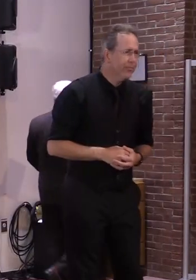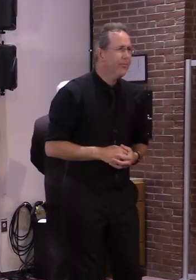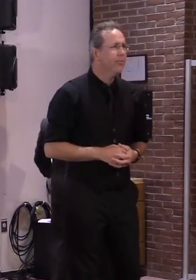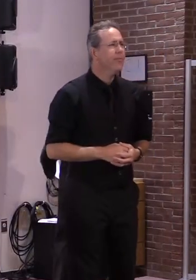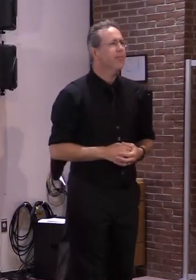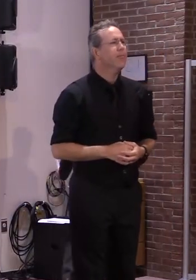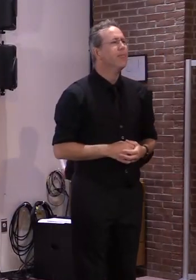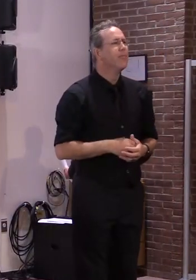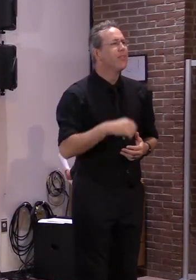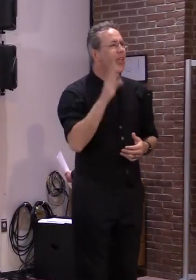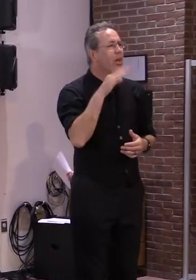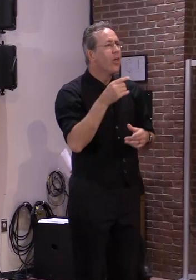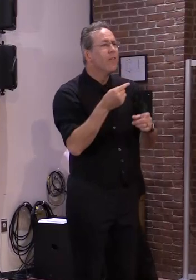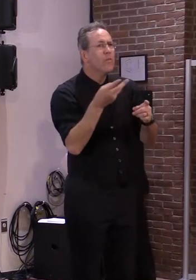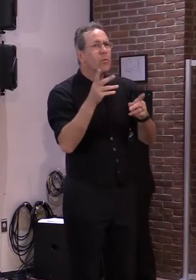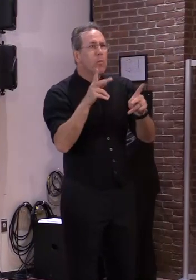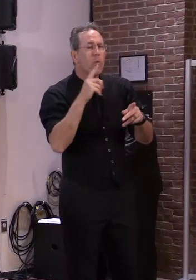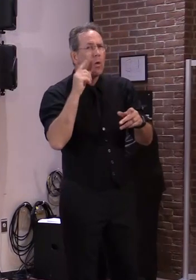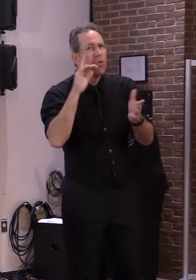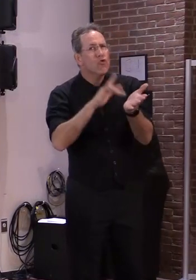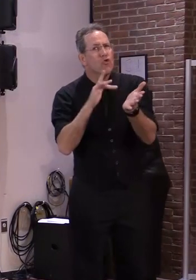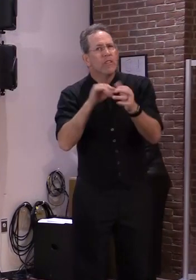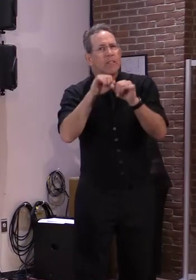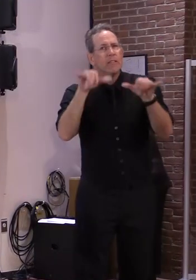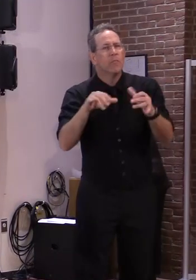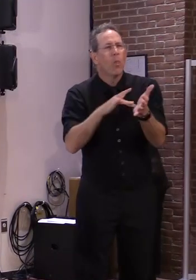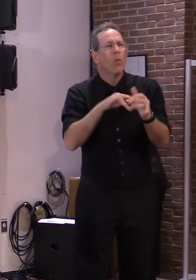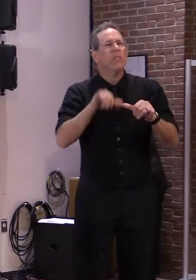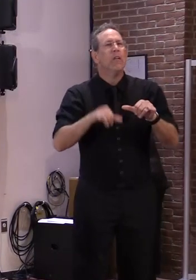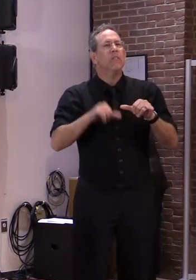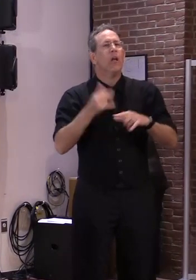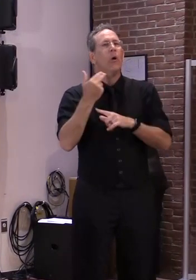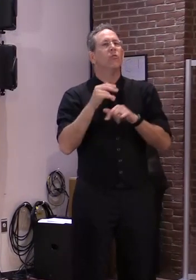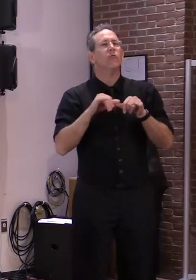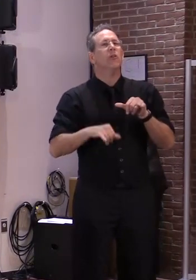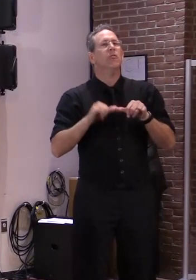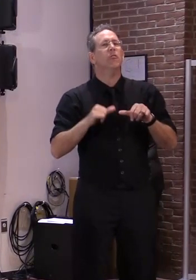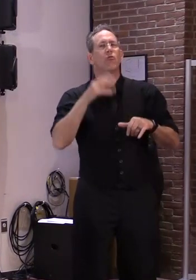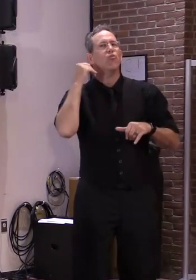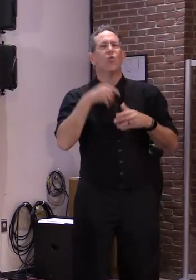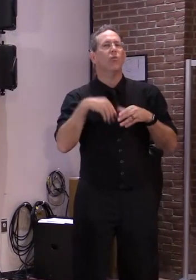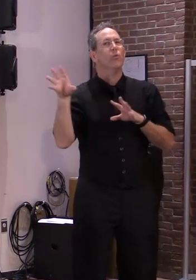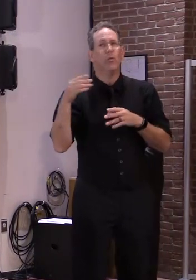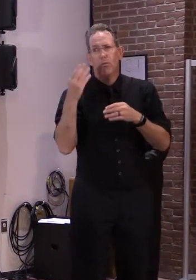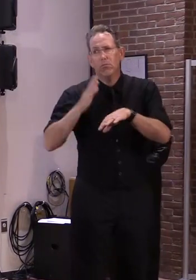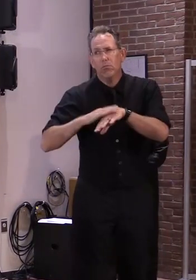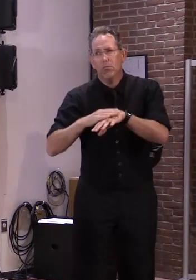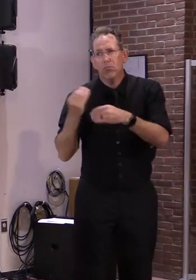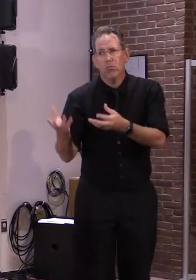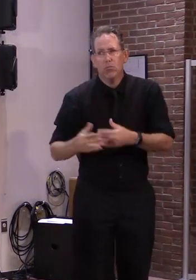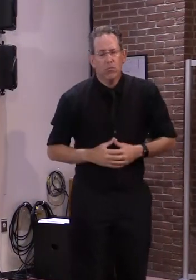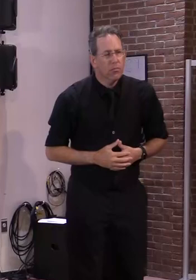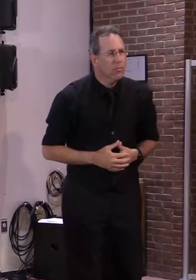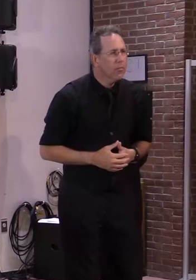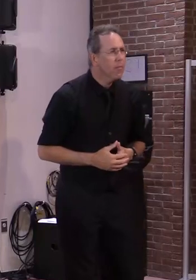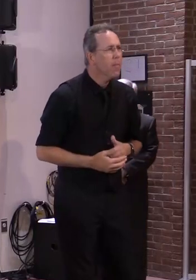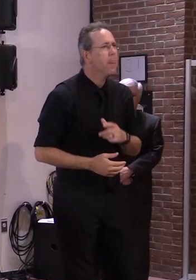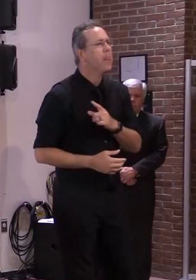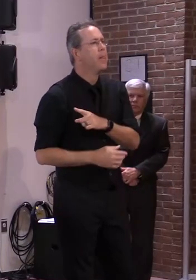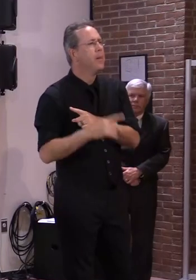though, that will take advantage of the system. Thank you very much. And they have the the ability, some of them would have the ability with